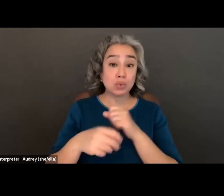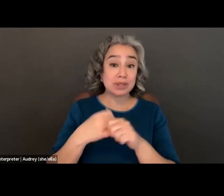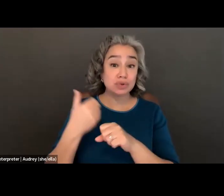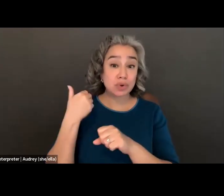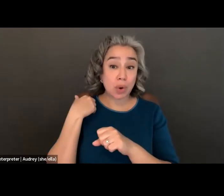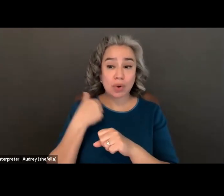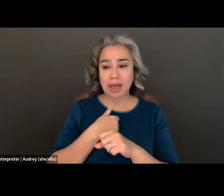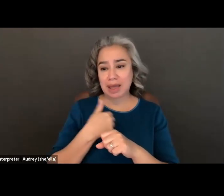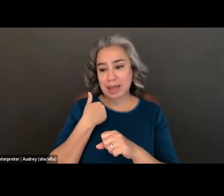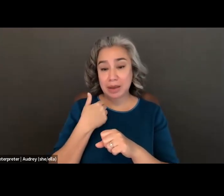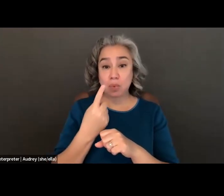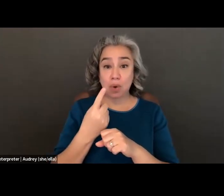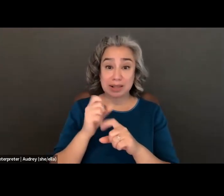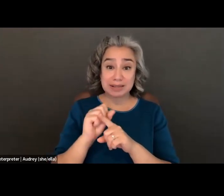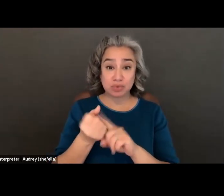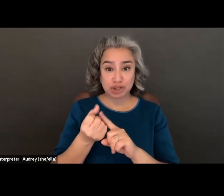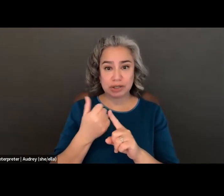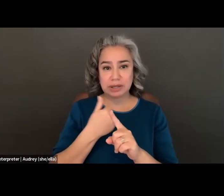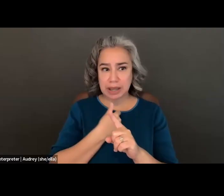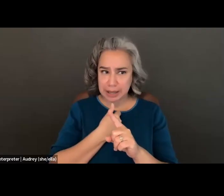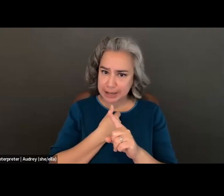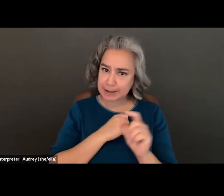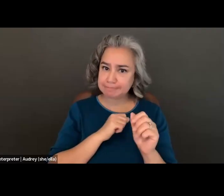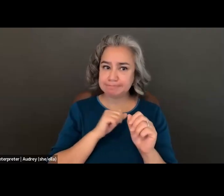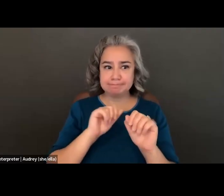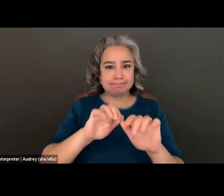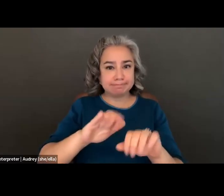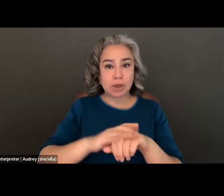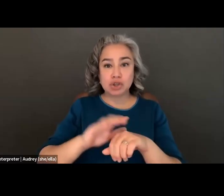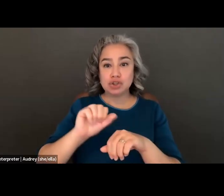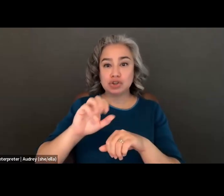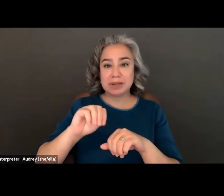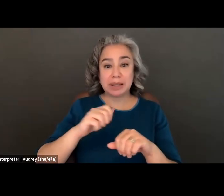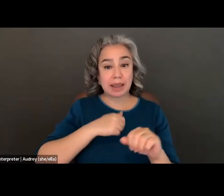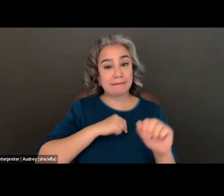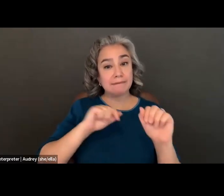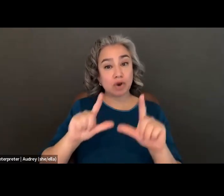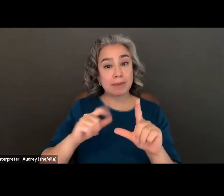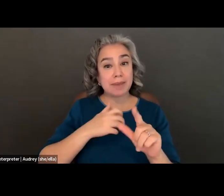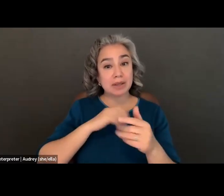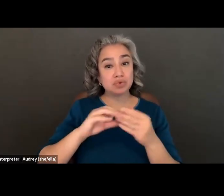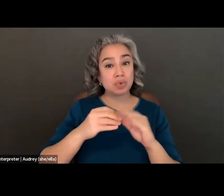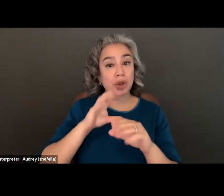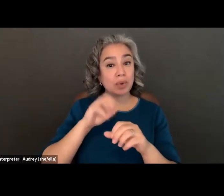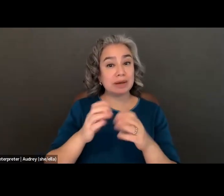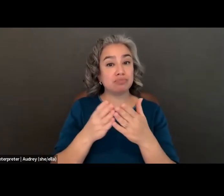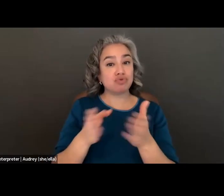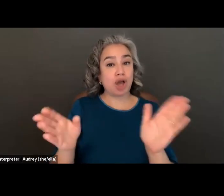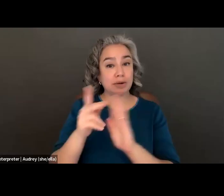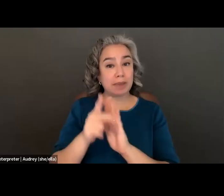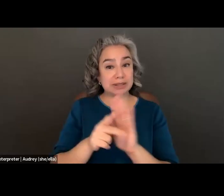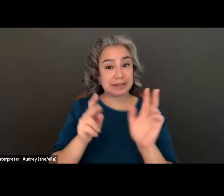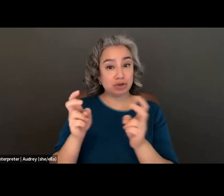was facing a situation and took to social media, framing my story at the time, within the broader policy issue.